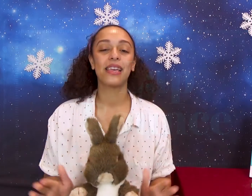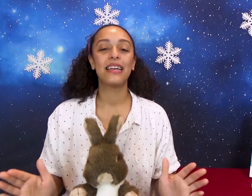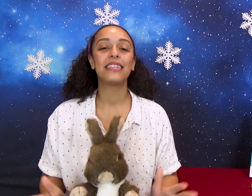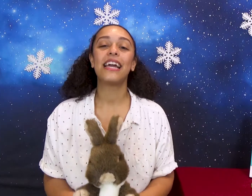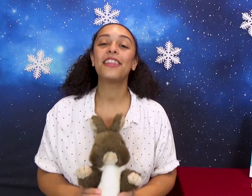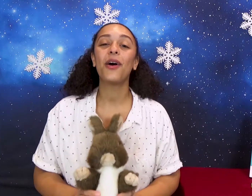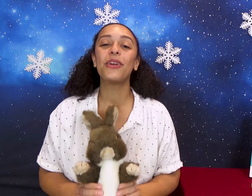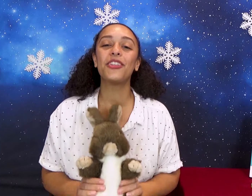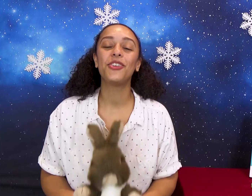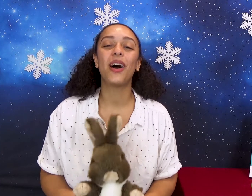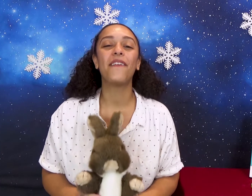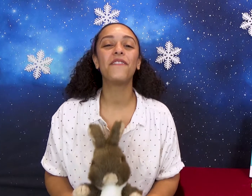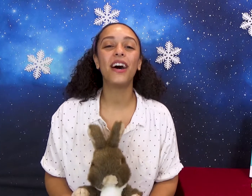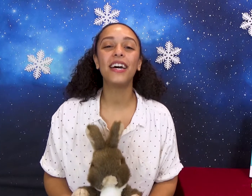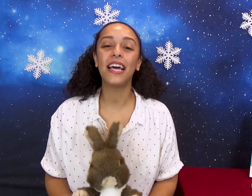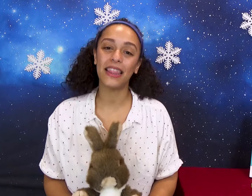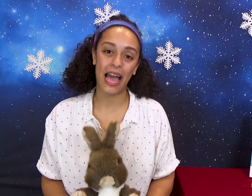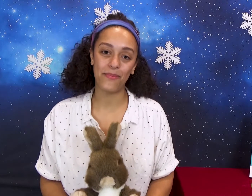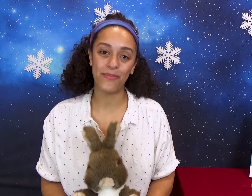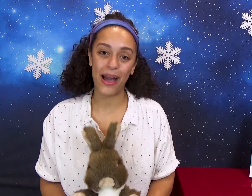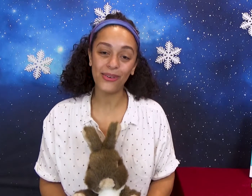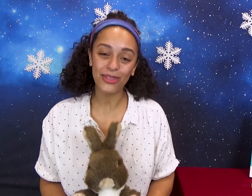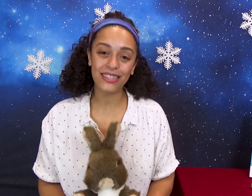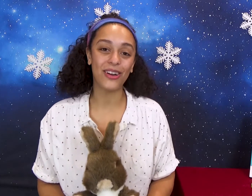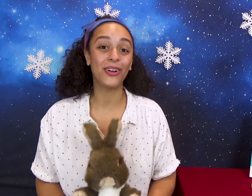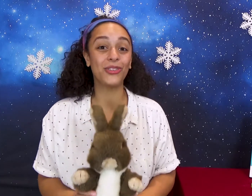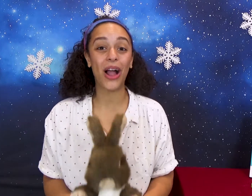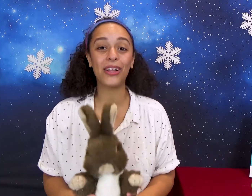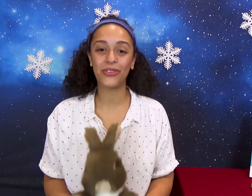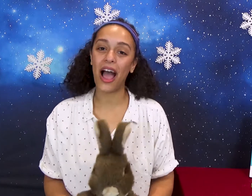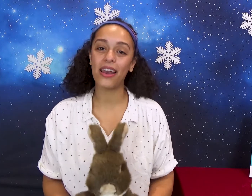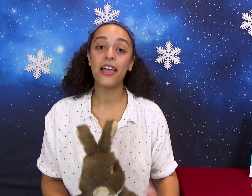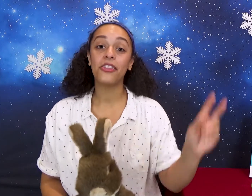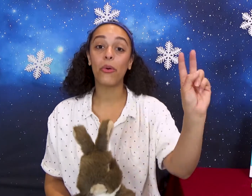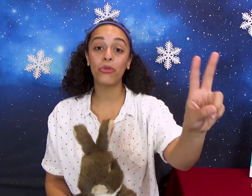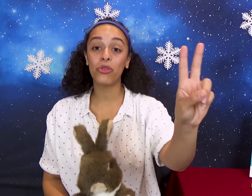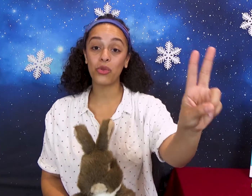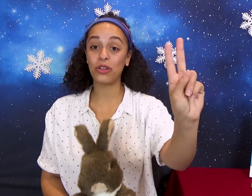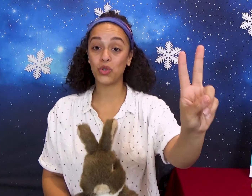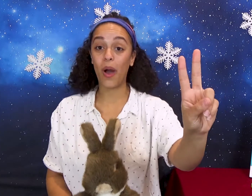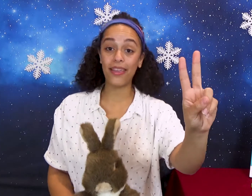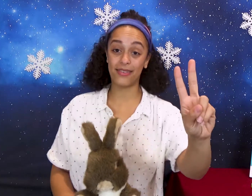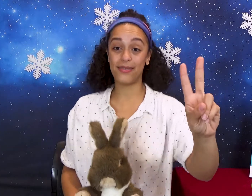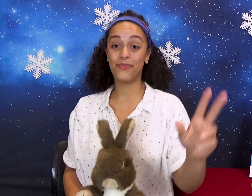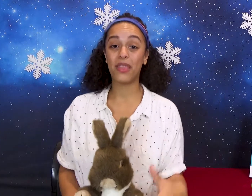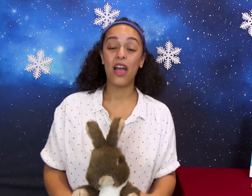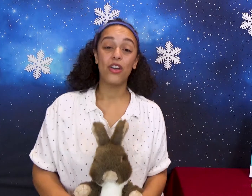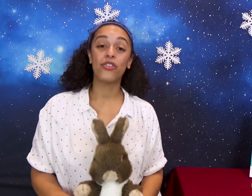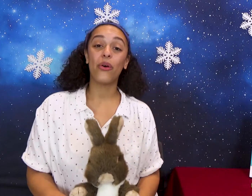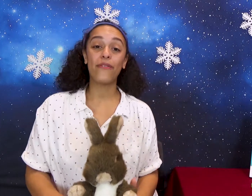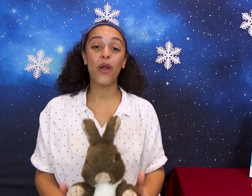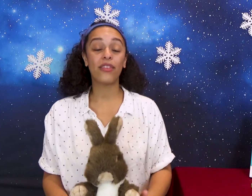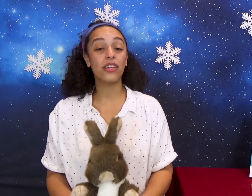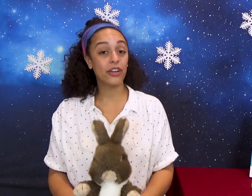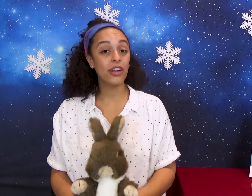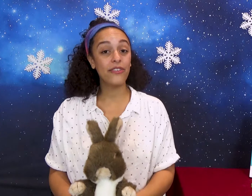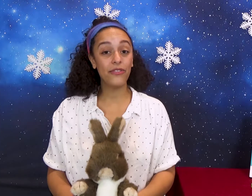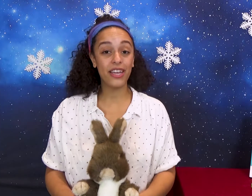Today I thought we could do a fun lap bounce called Trap Trap. Now we'll do this one twice. So if you have a younger infant,